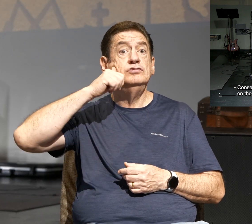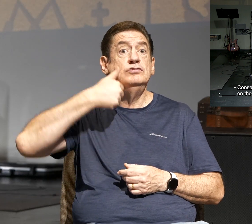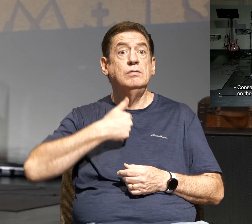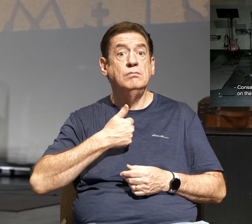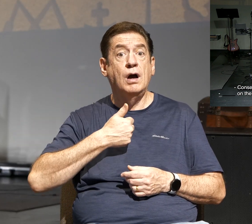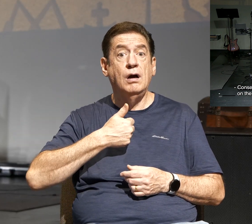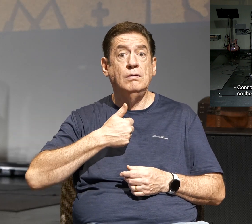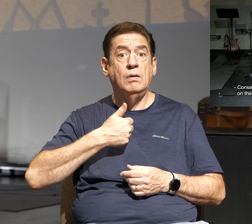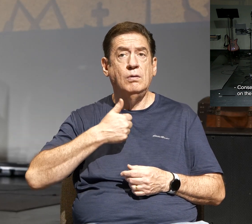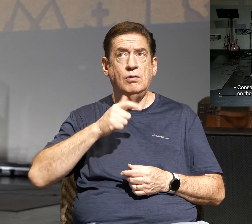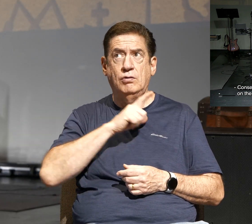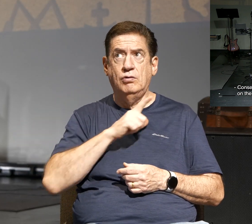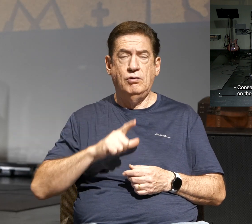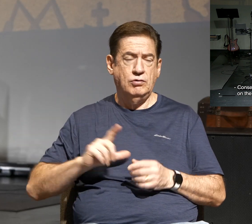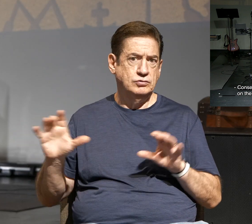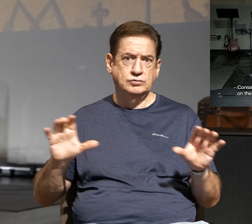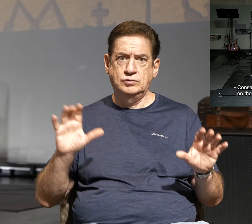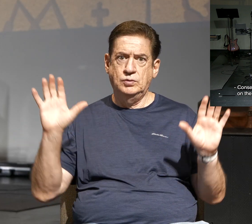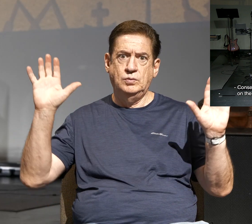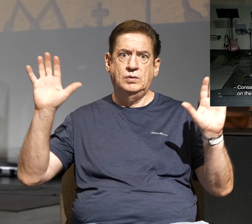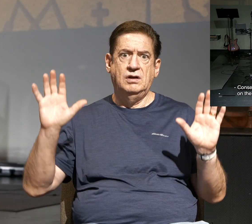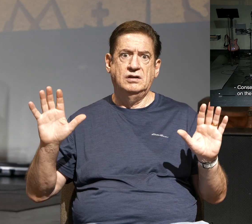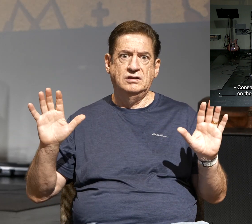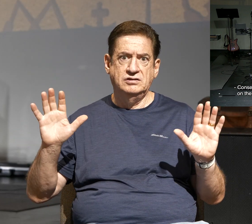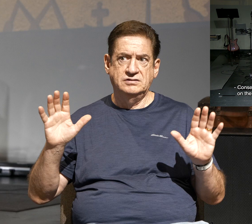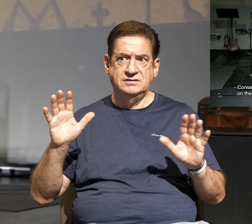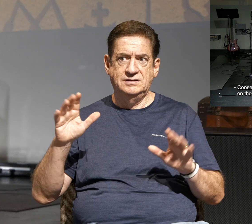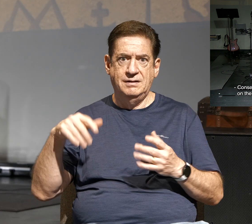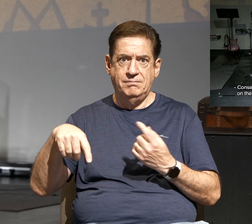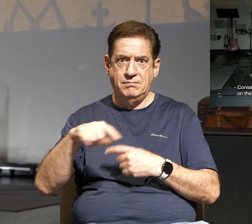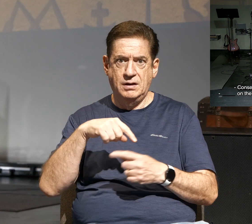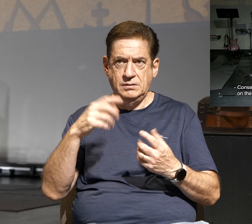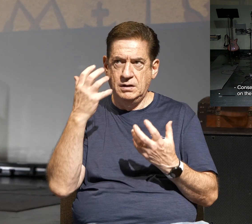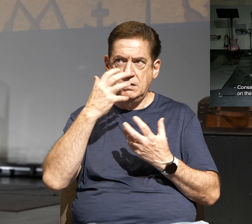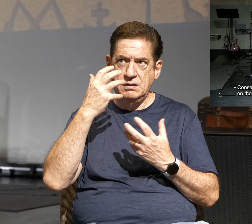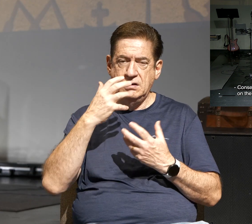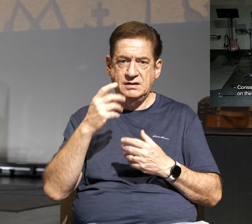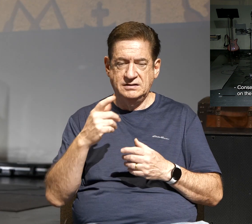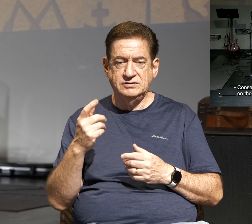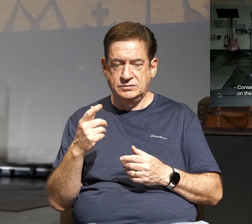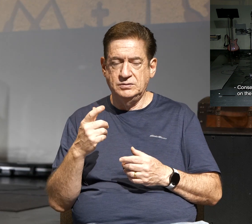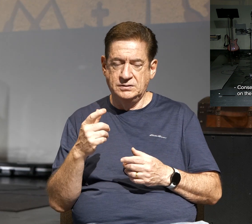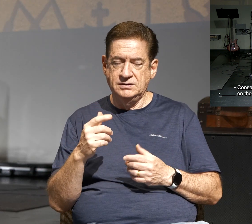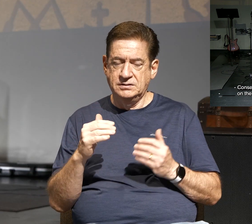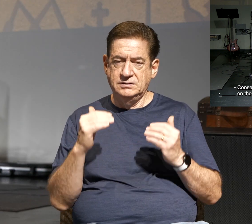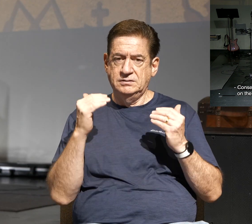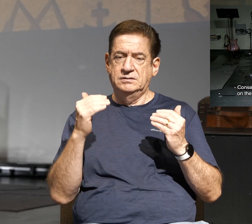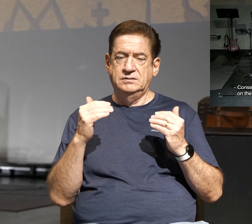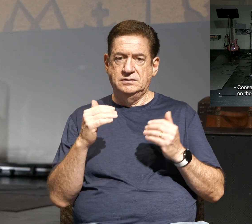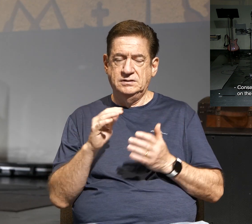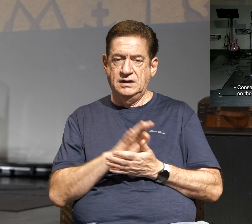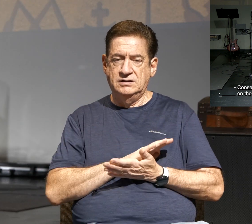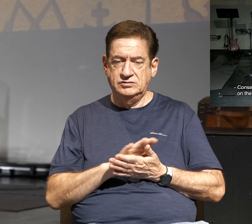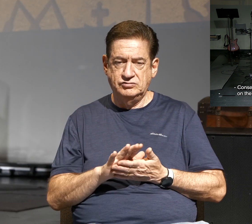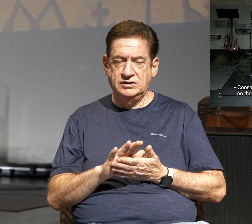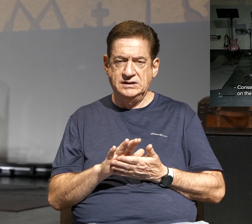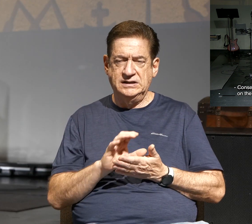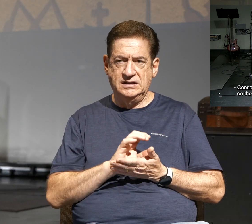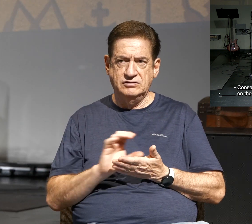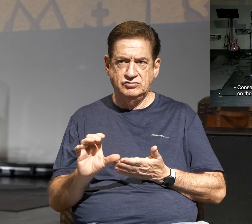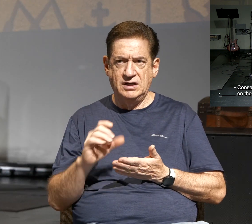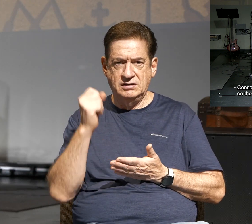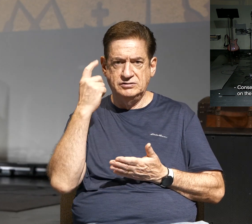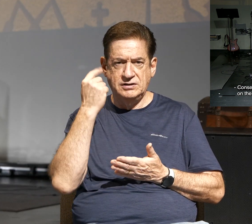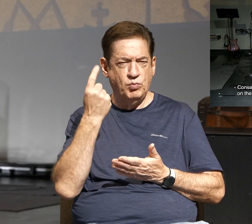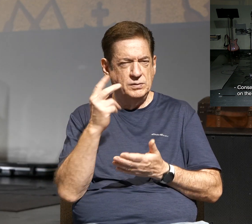the Lord will do wonders among you. So it seems to be tied to us consecrating ourselves. So it's important to kind of understand what